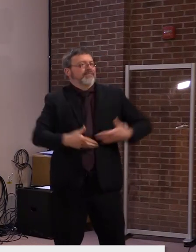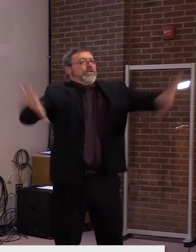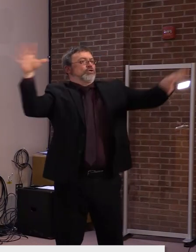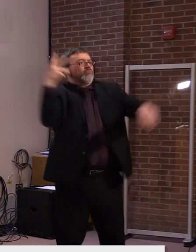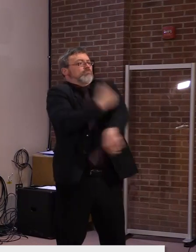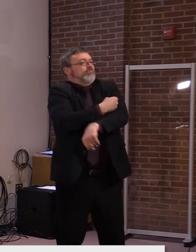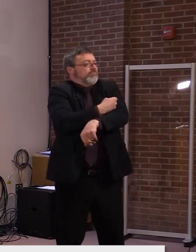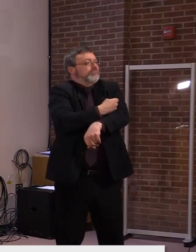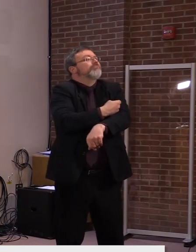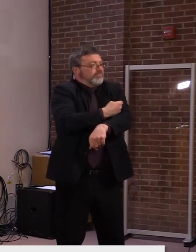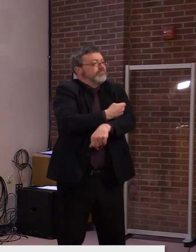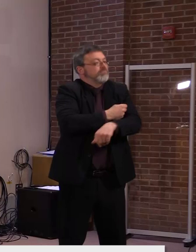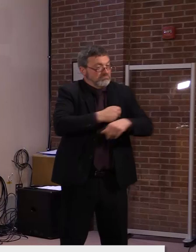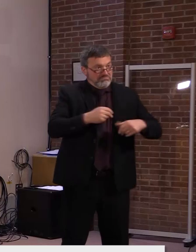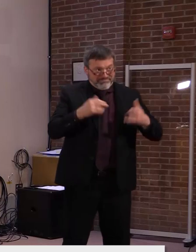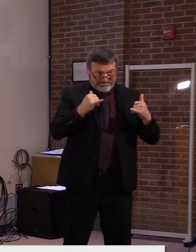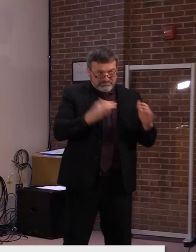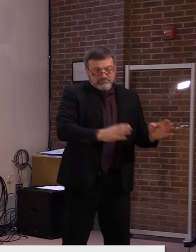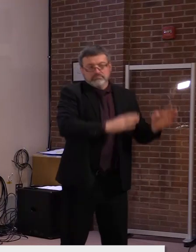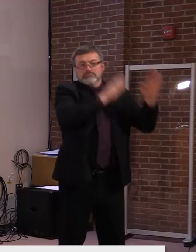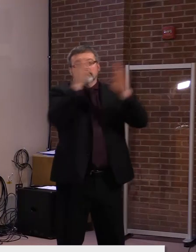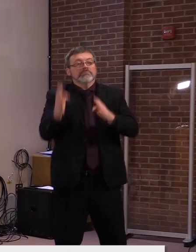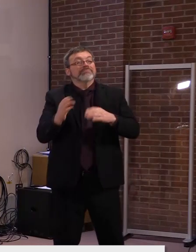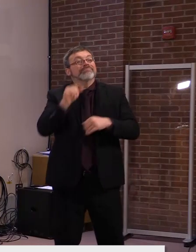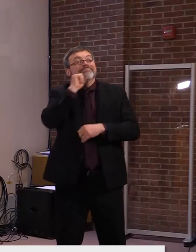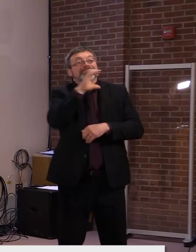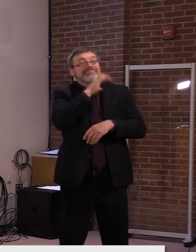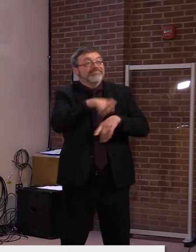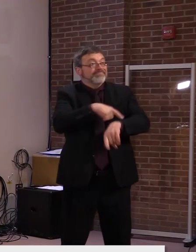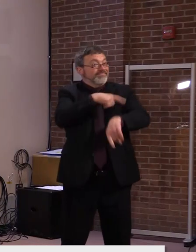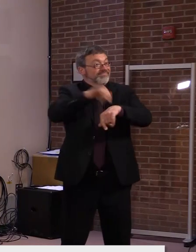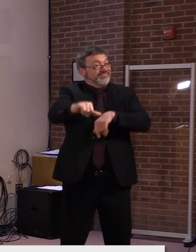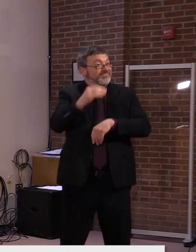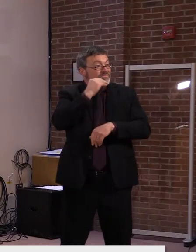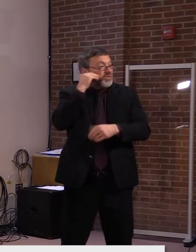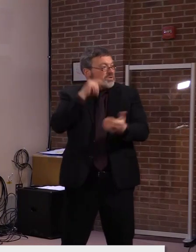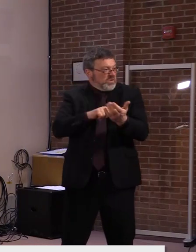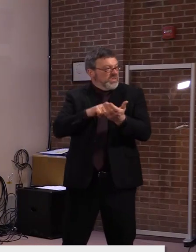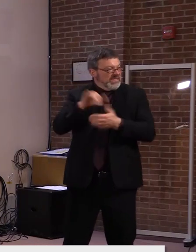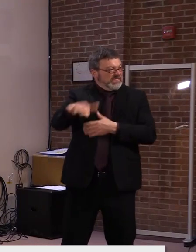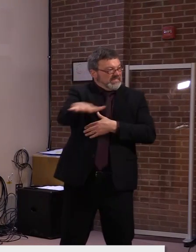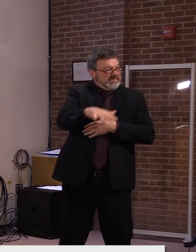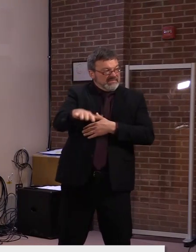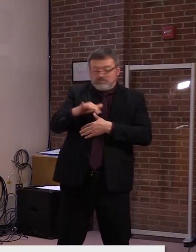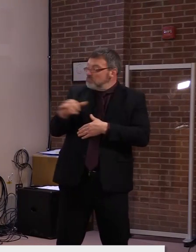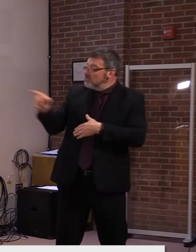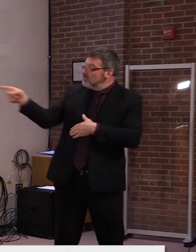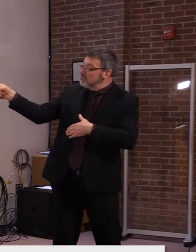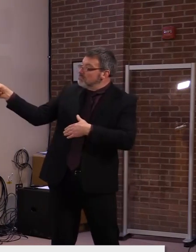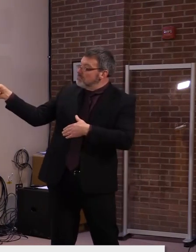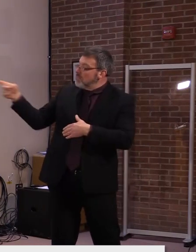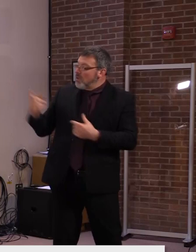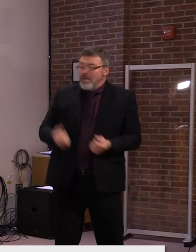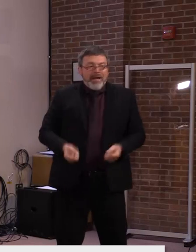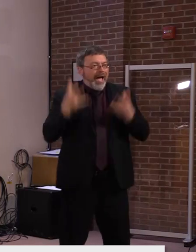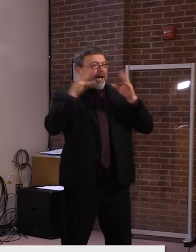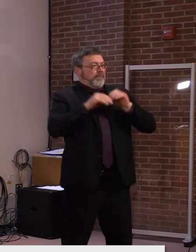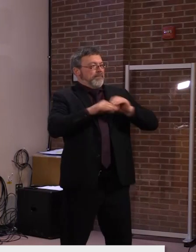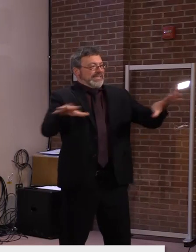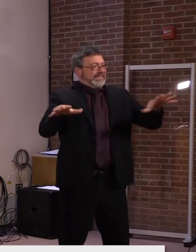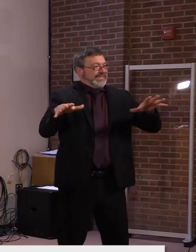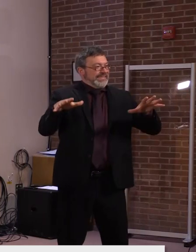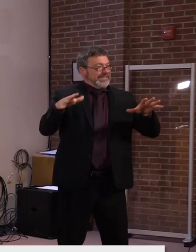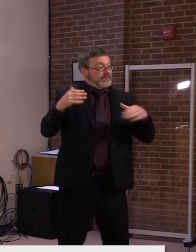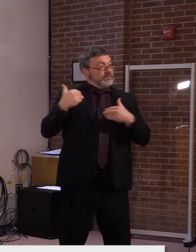you'll see that the numbers are down overall when we look at the active outbreaks. So 181, down from